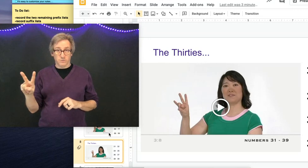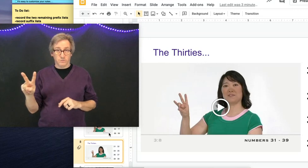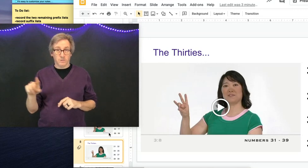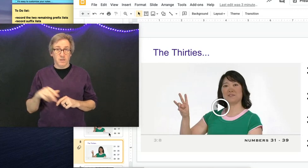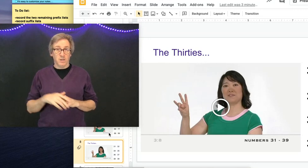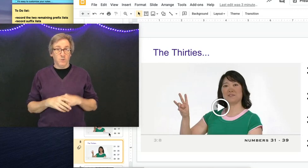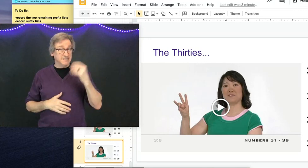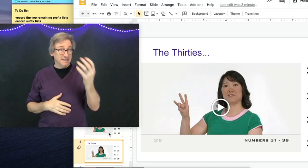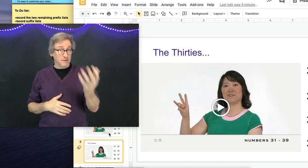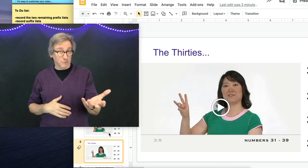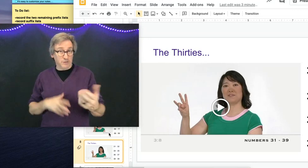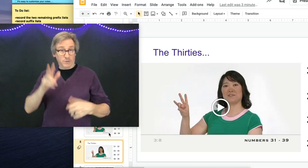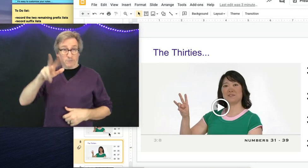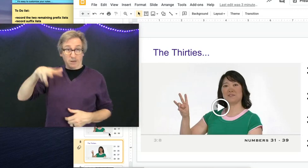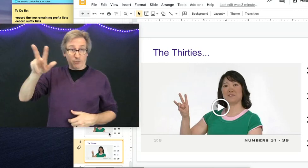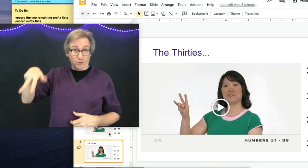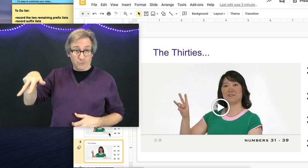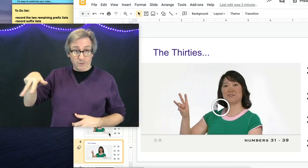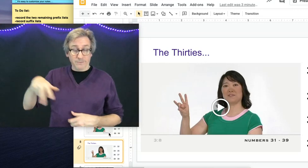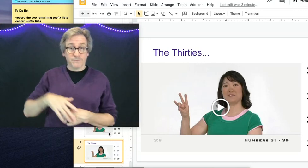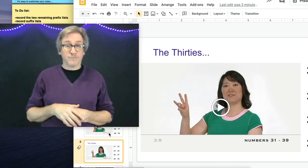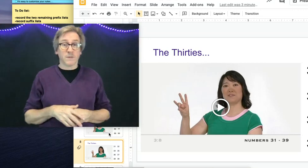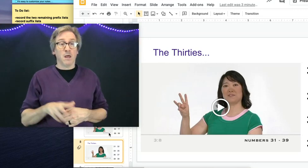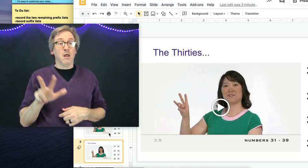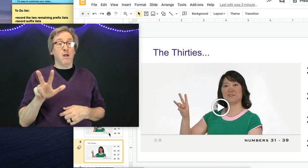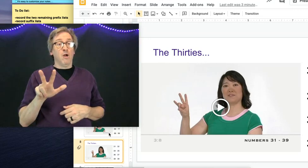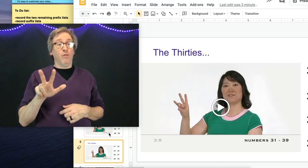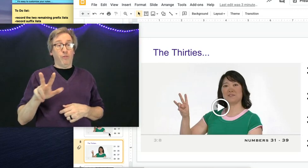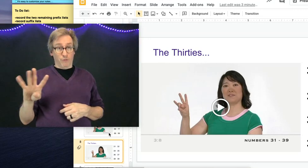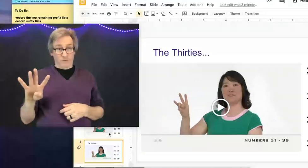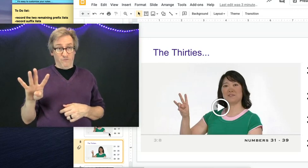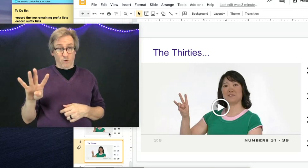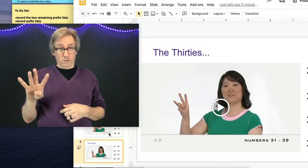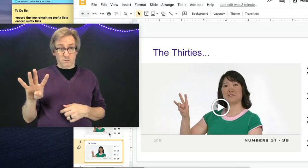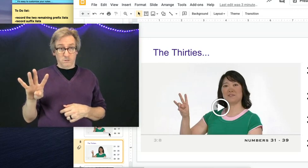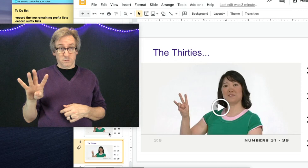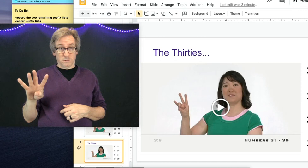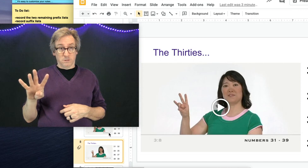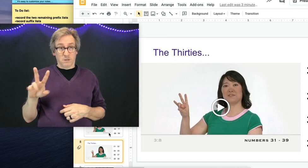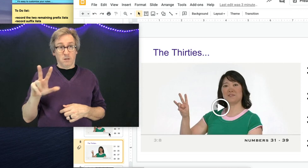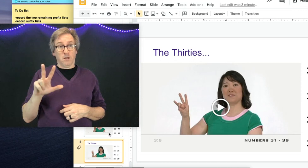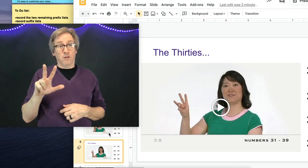32. We did 33, right? 33, 34,